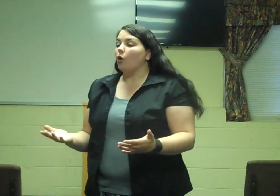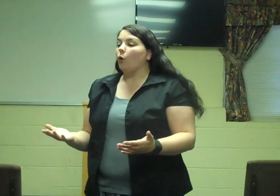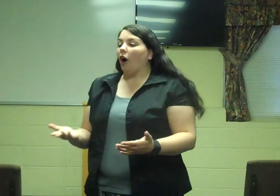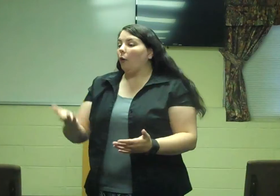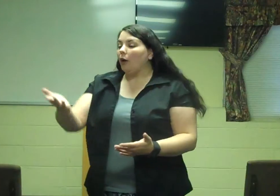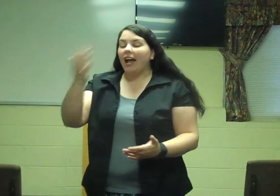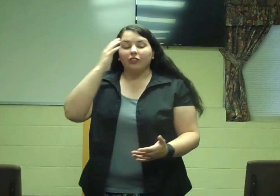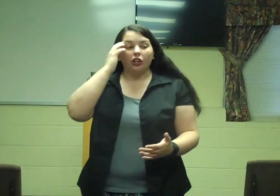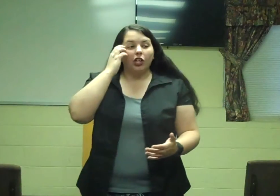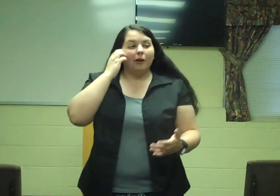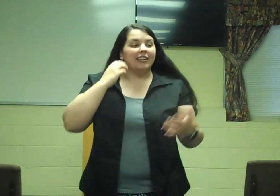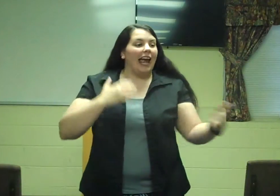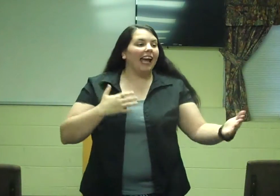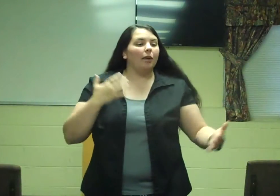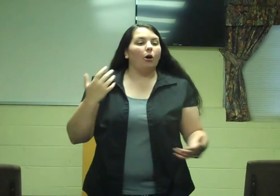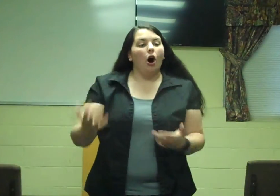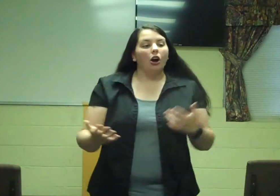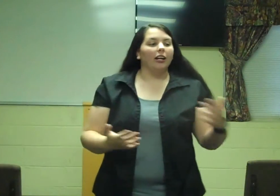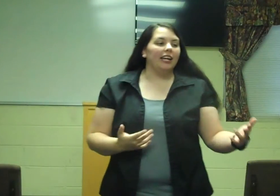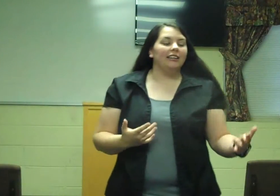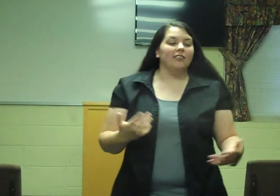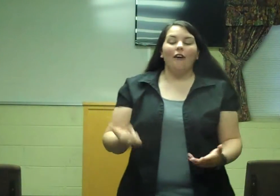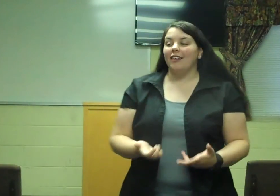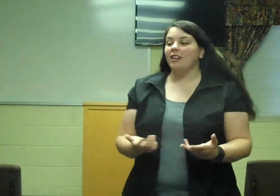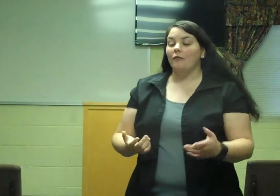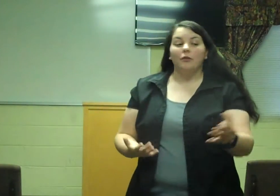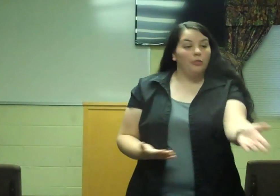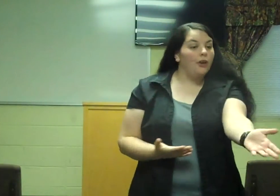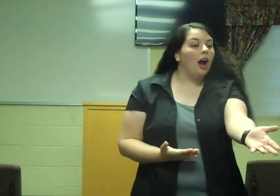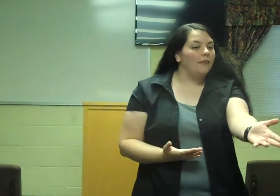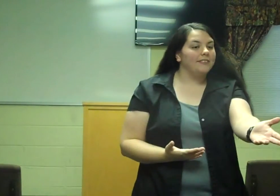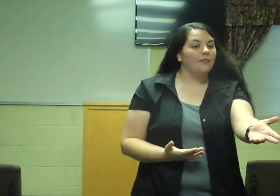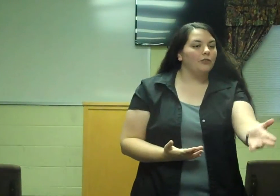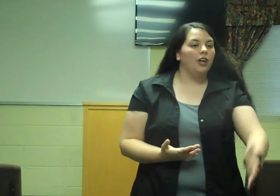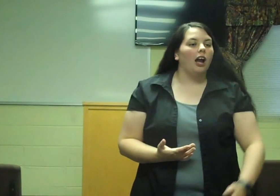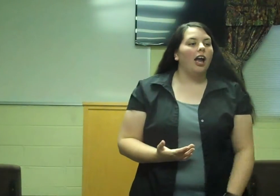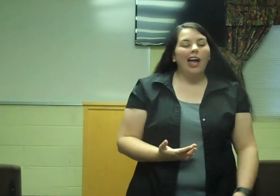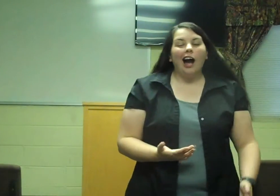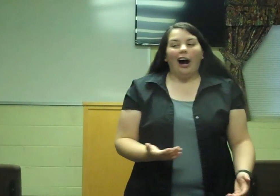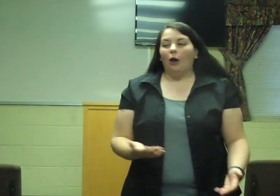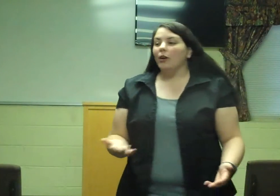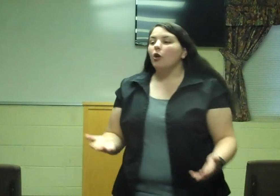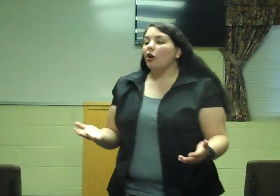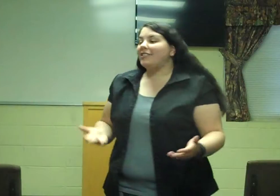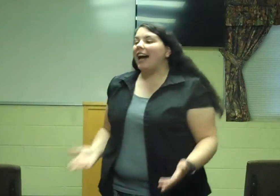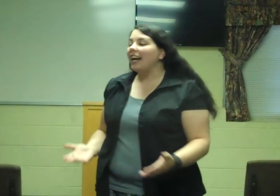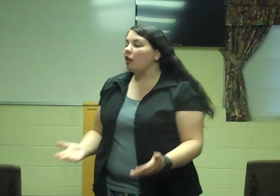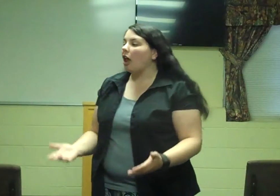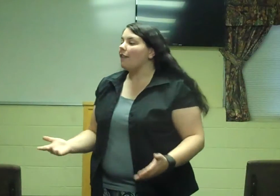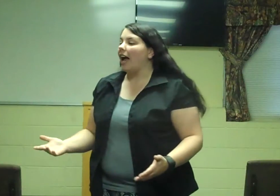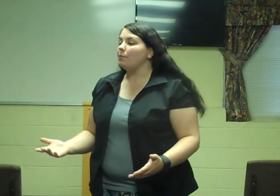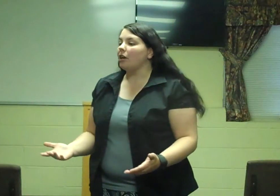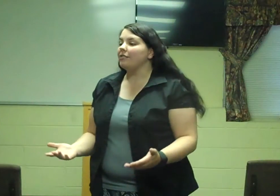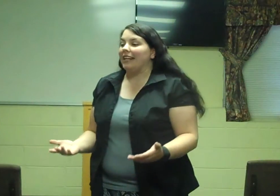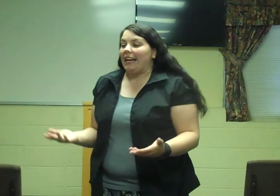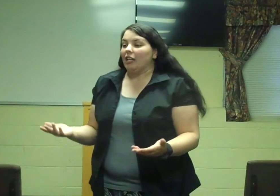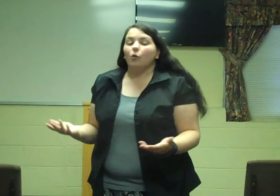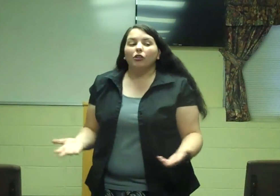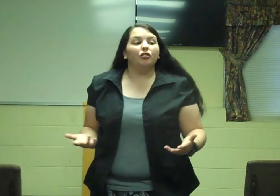so we asked earlier about the am, are, is, all that stuff, the sign for the. We don't sign a lot of that because you